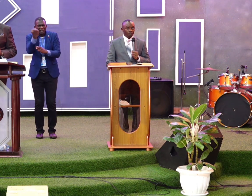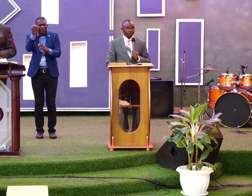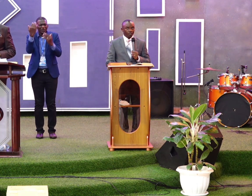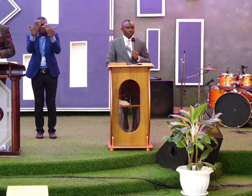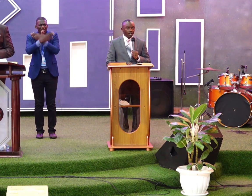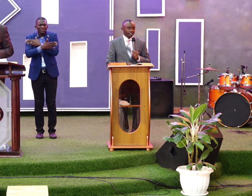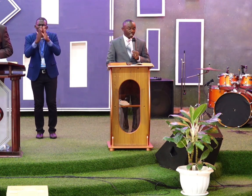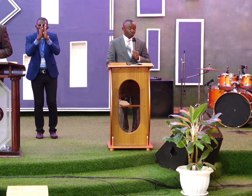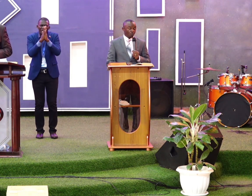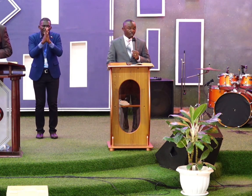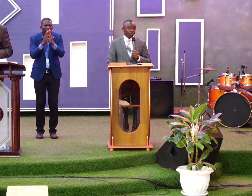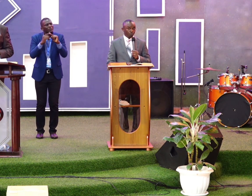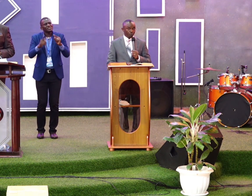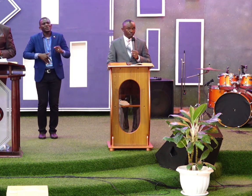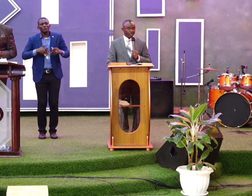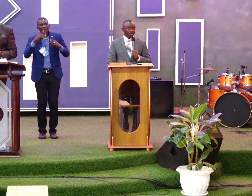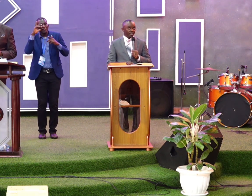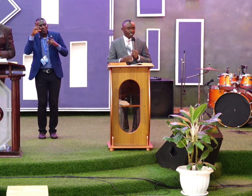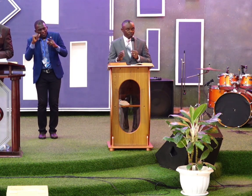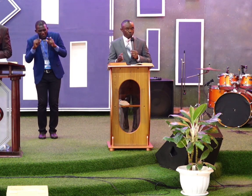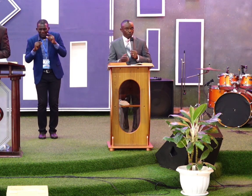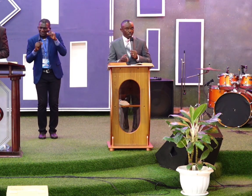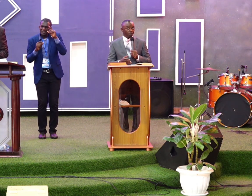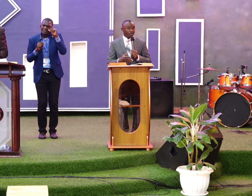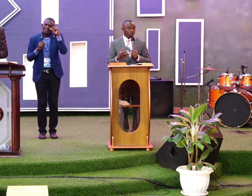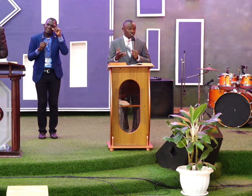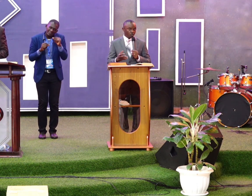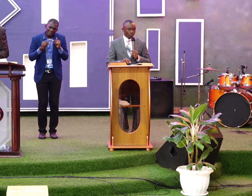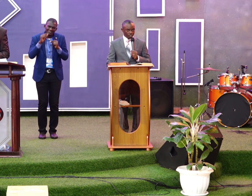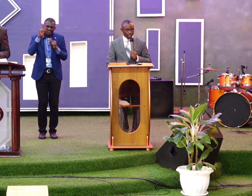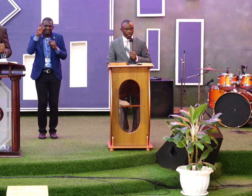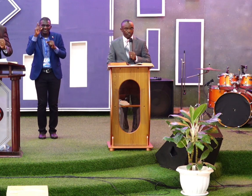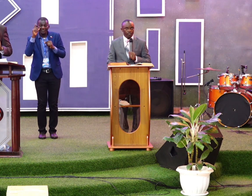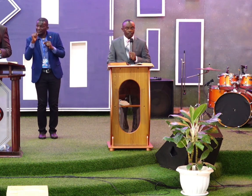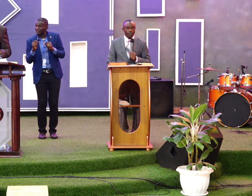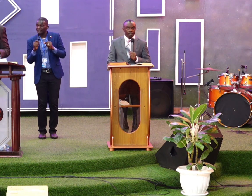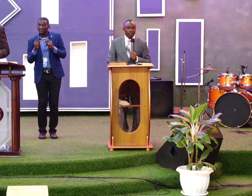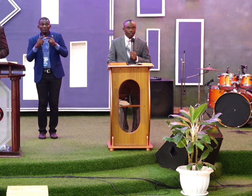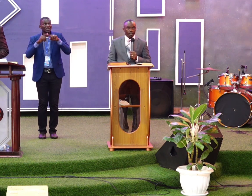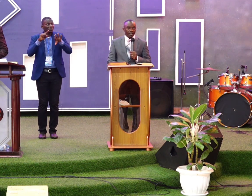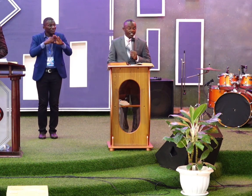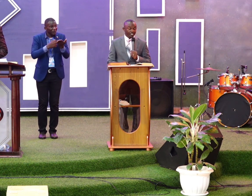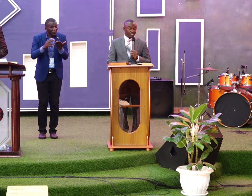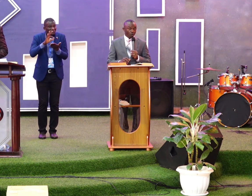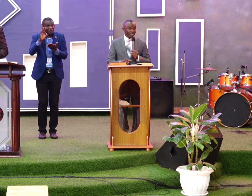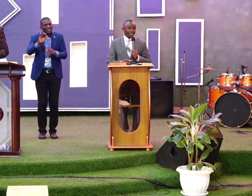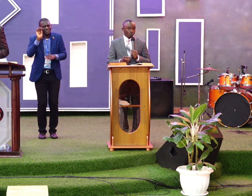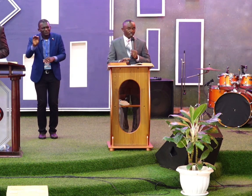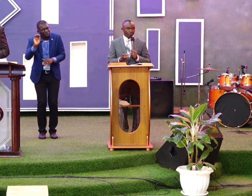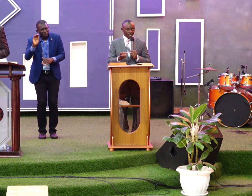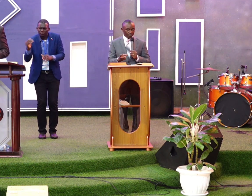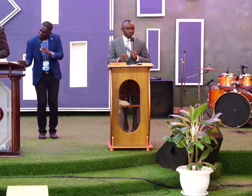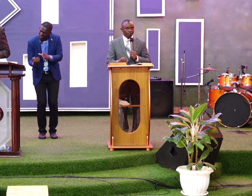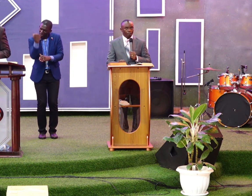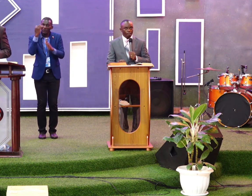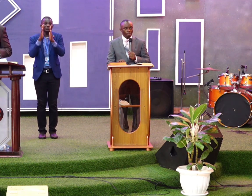at times I wake up to pray, but there are times when I wake up when I'm still dozing. And yet he's the one that has woken